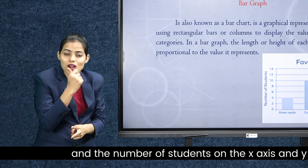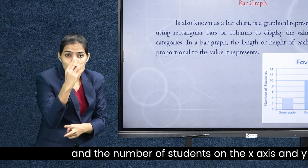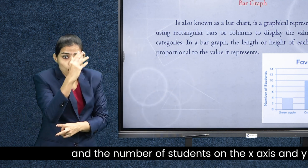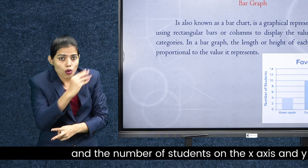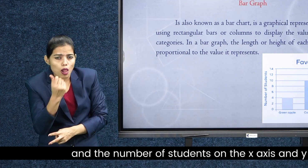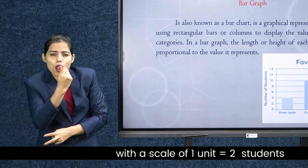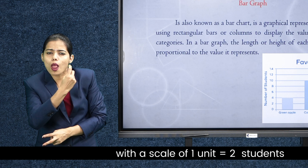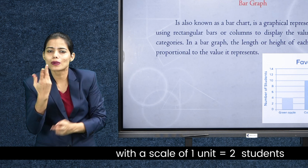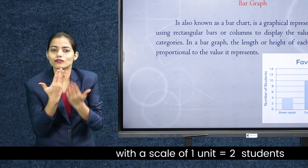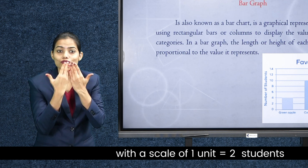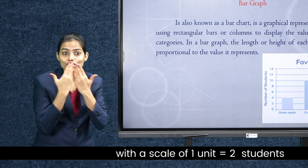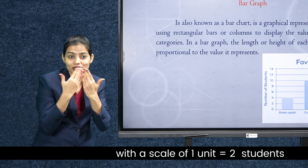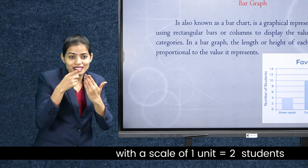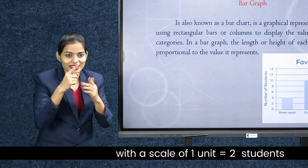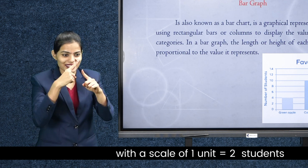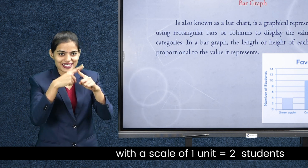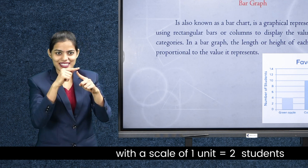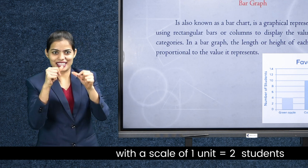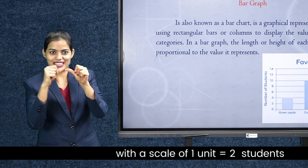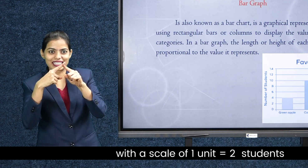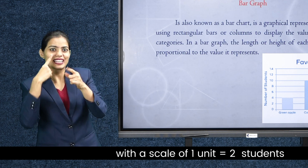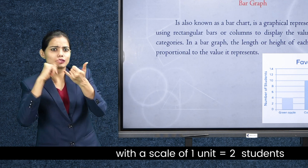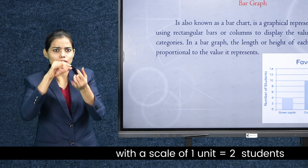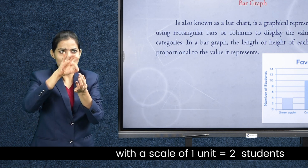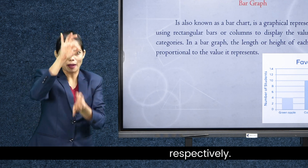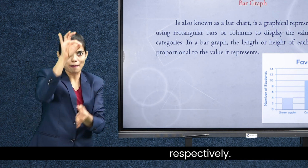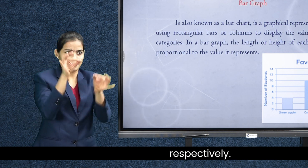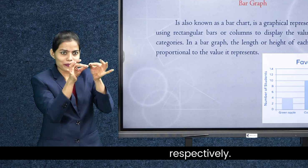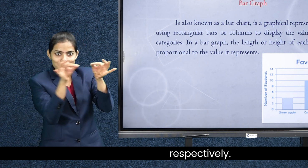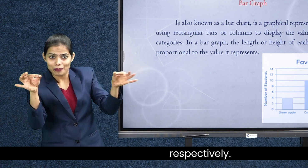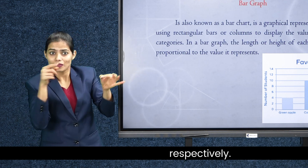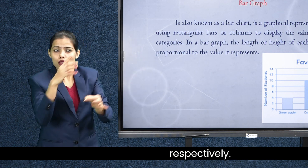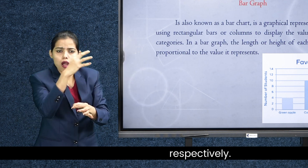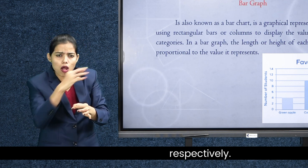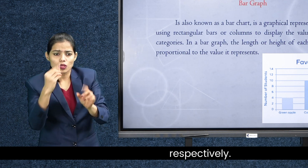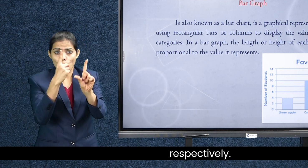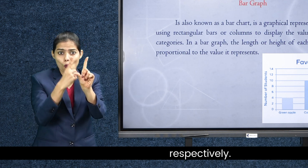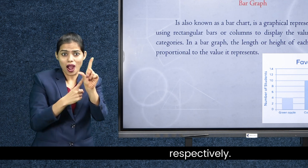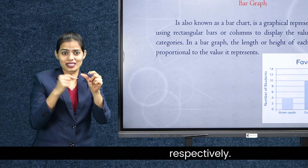y-axis with a scale of 1 unit is equal to 2 students respectively.